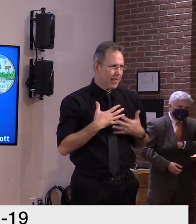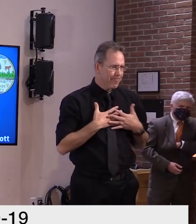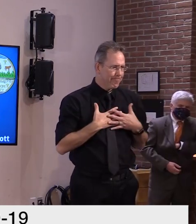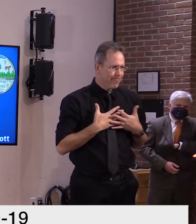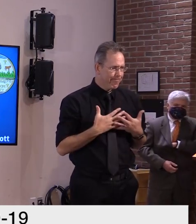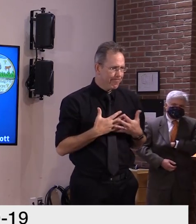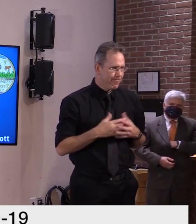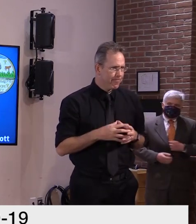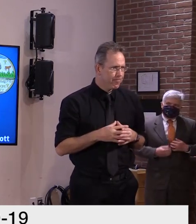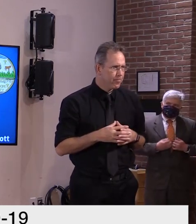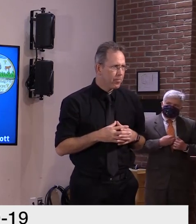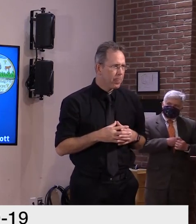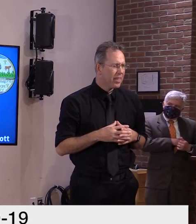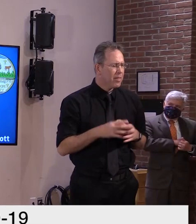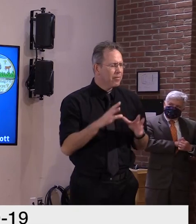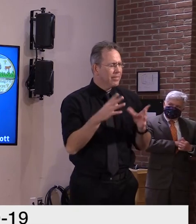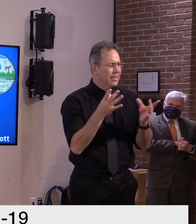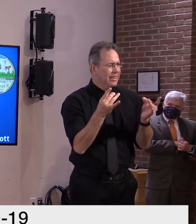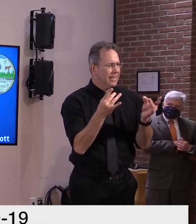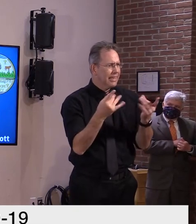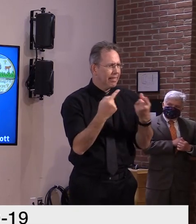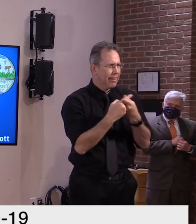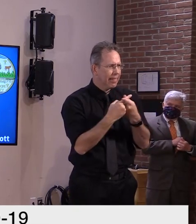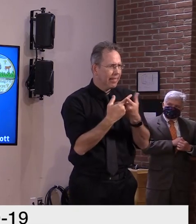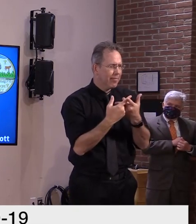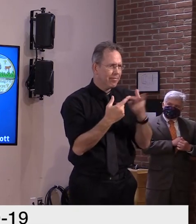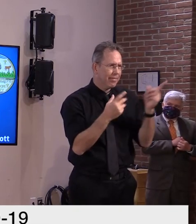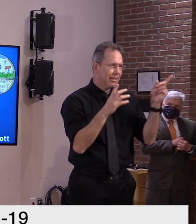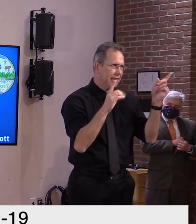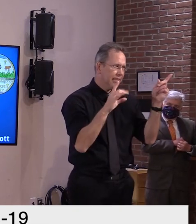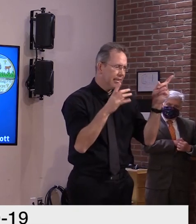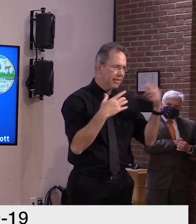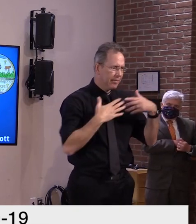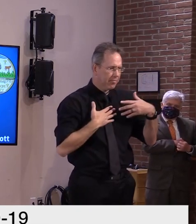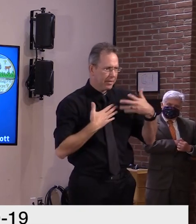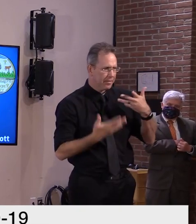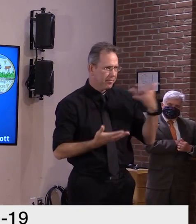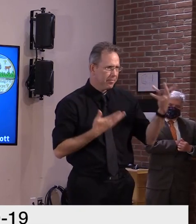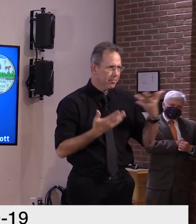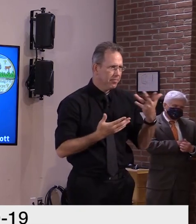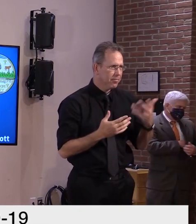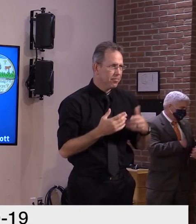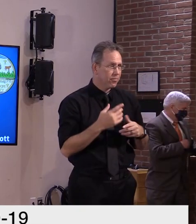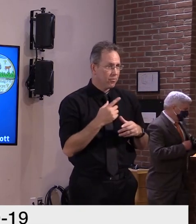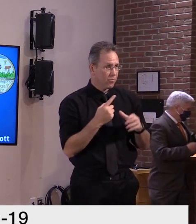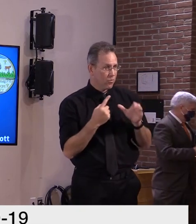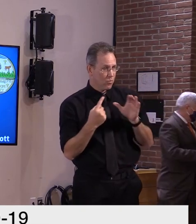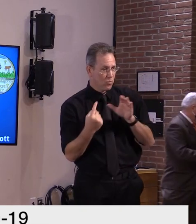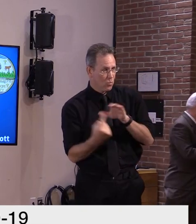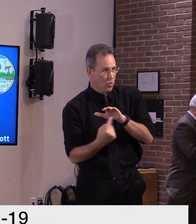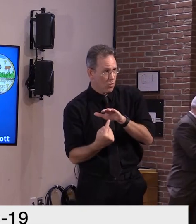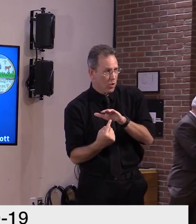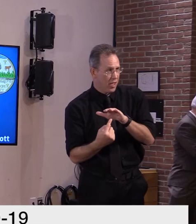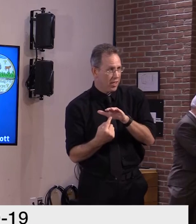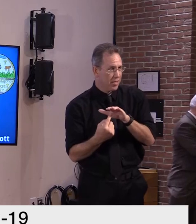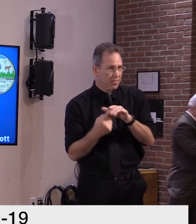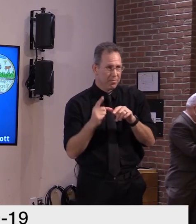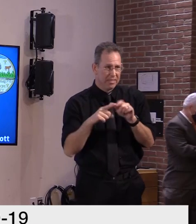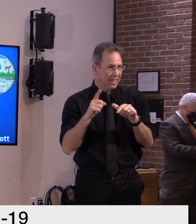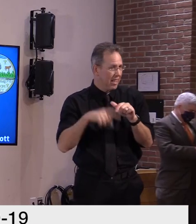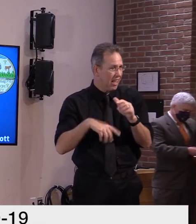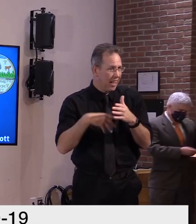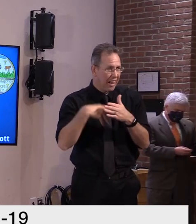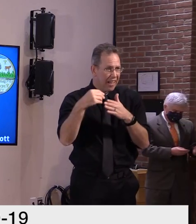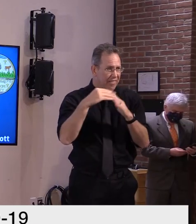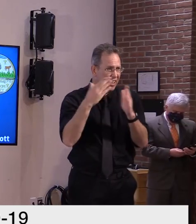allowing people to go a little further than we usually guide them with quarantine, but making sure they understood that it was going to be as